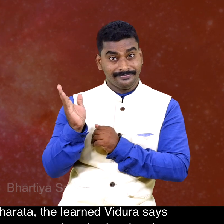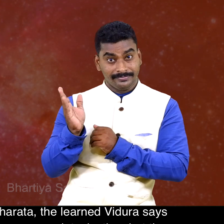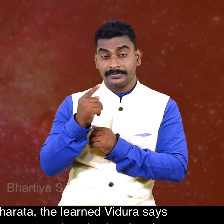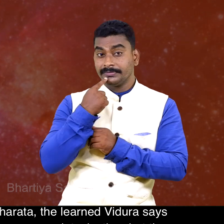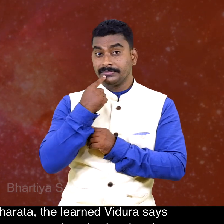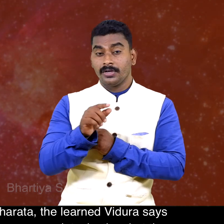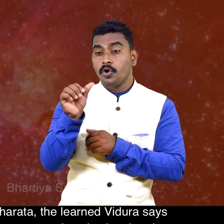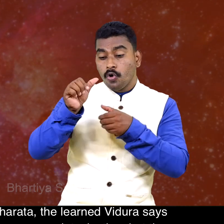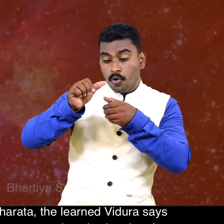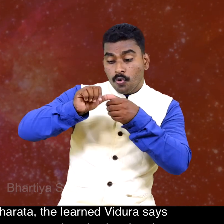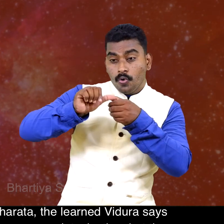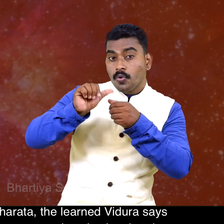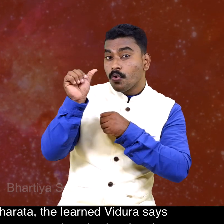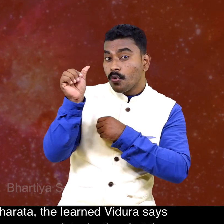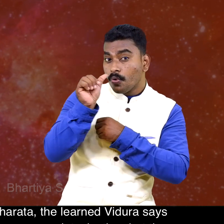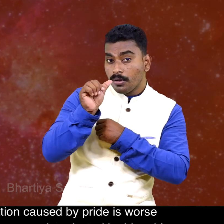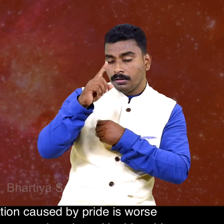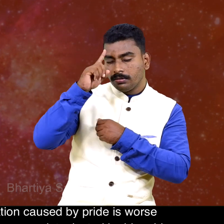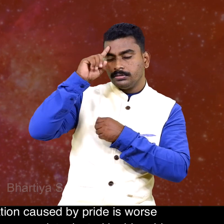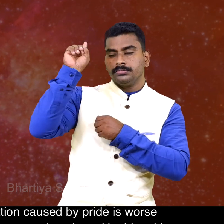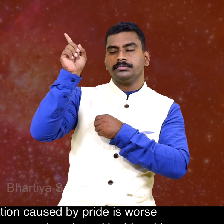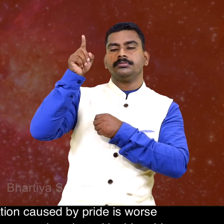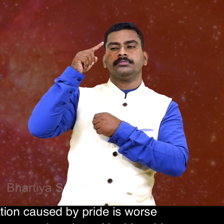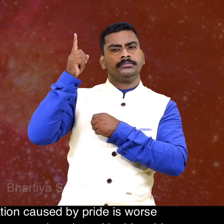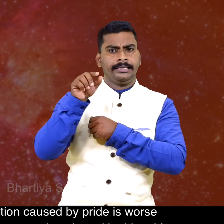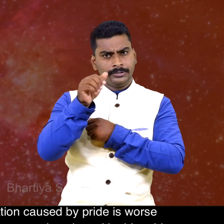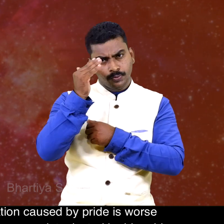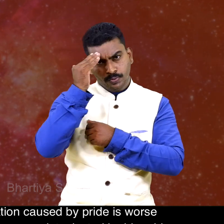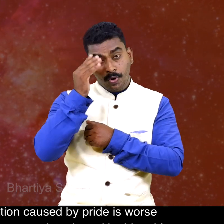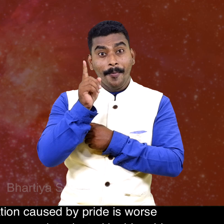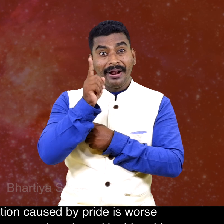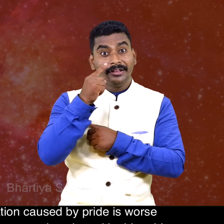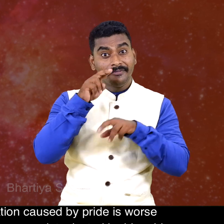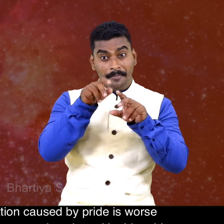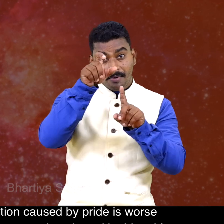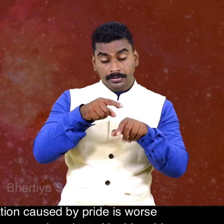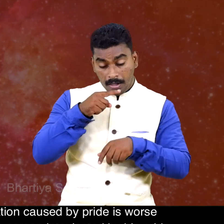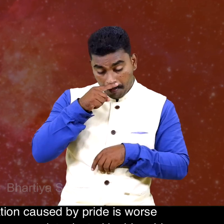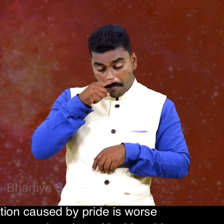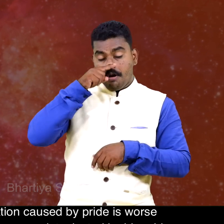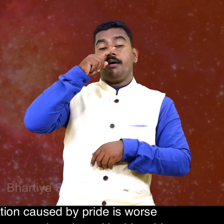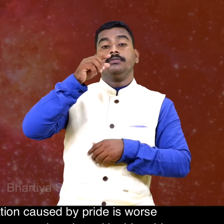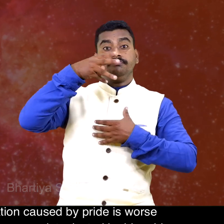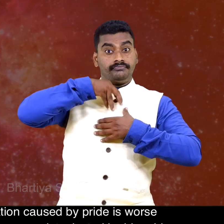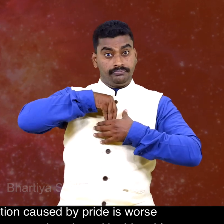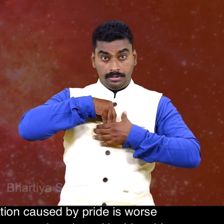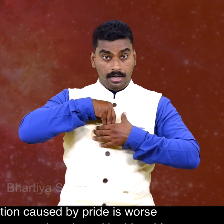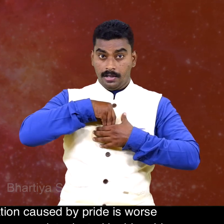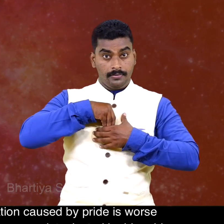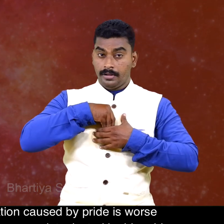intoxication, but the intoxication caused by pride is worse, because